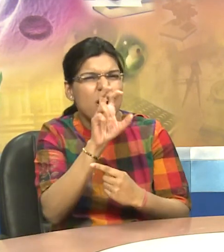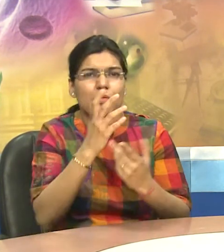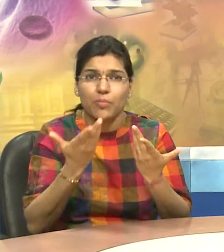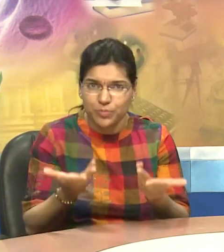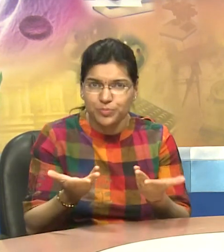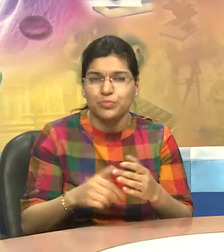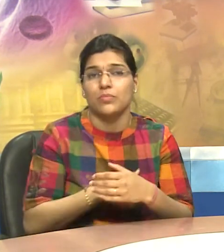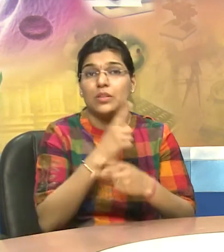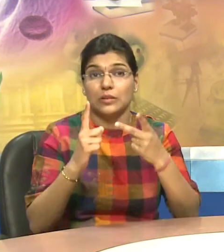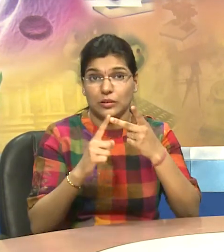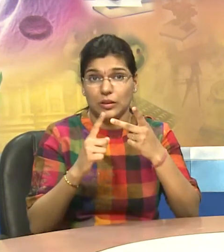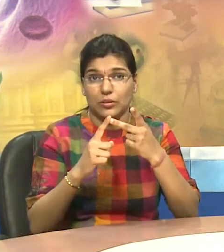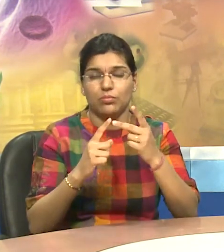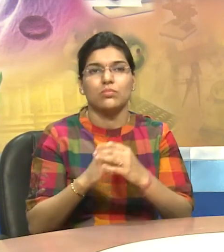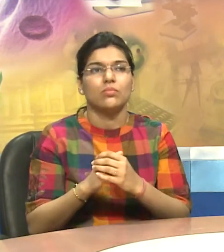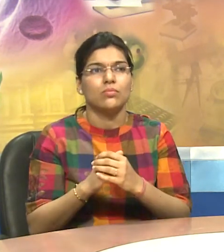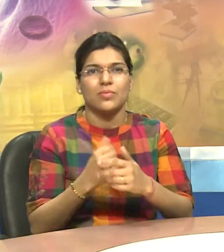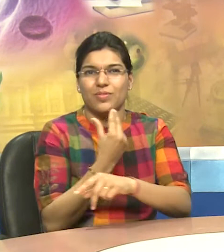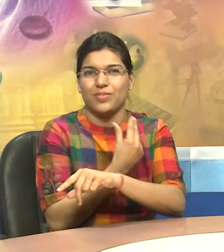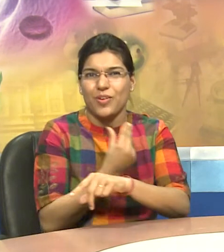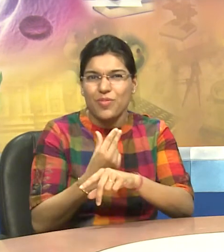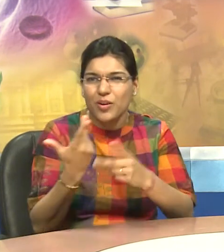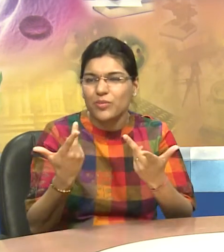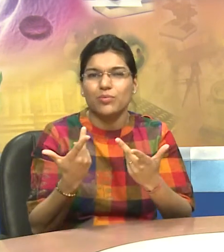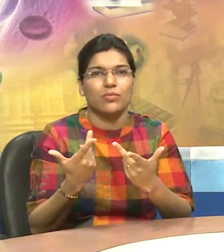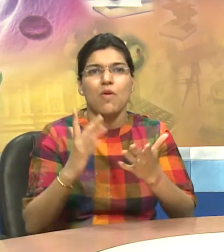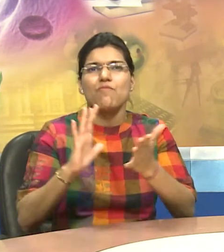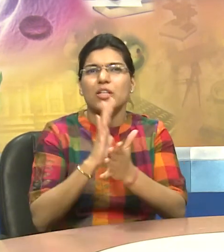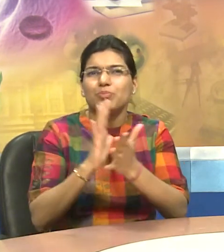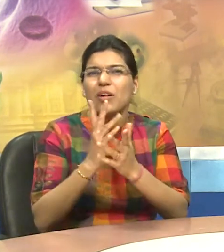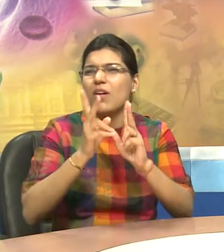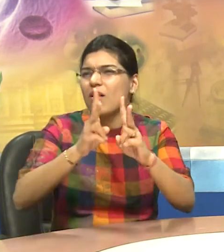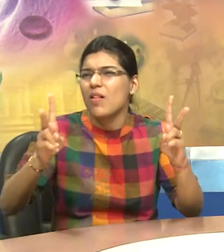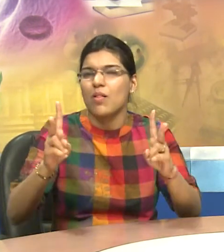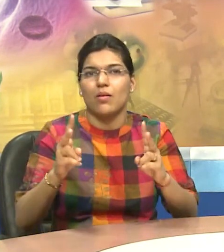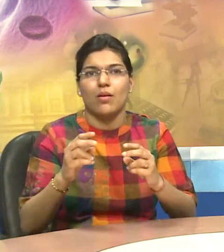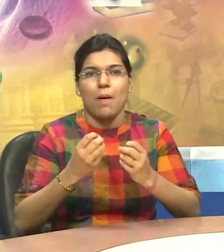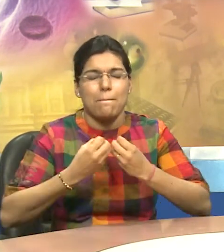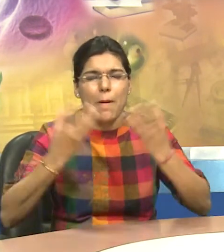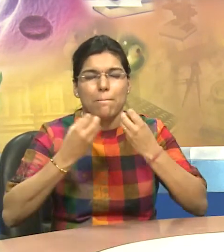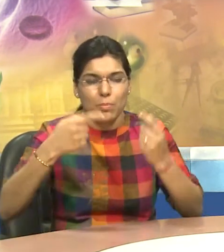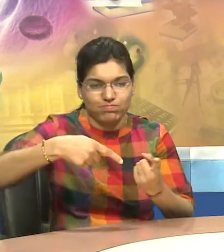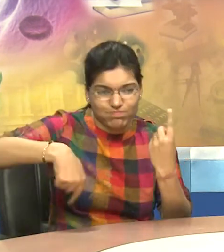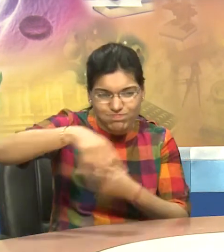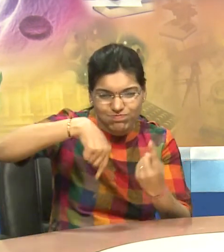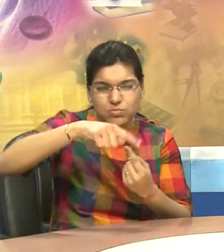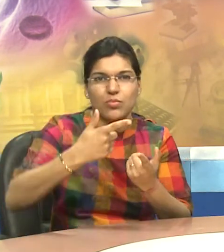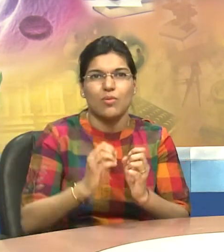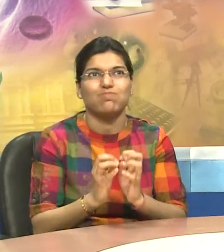yelling. Second one is exploding crackers. We won't